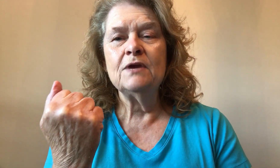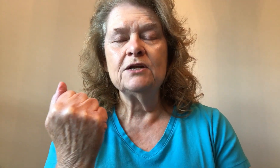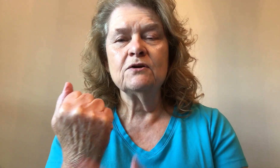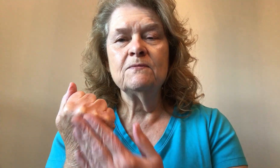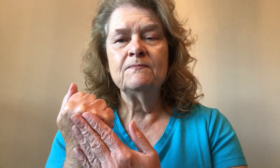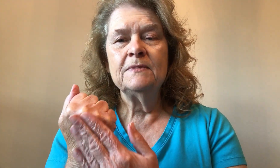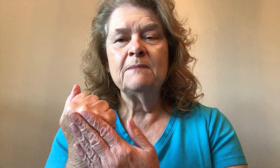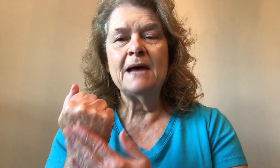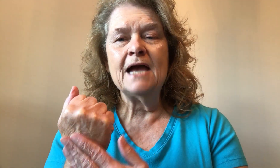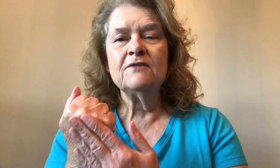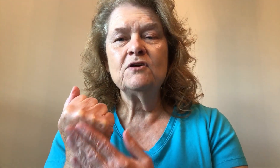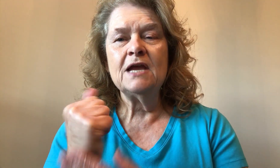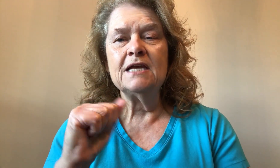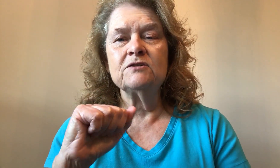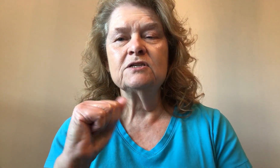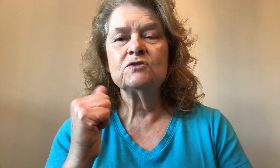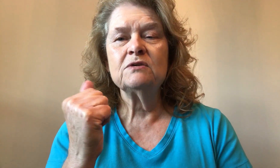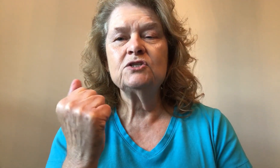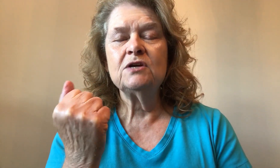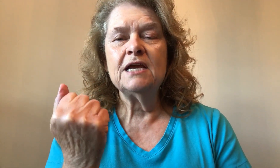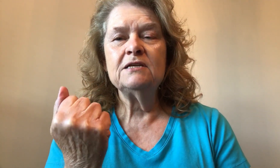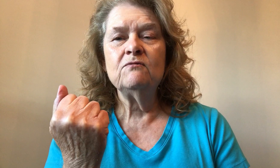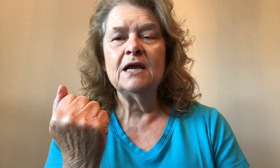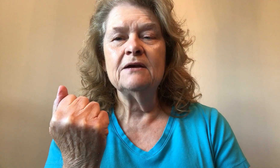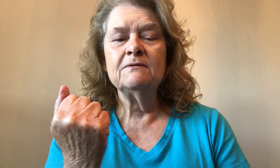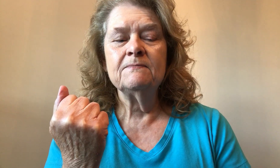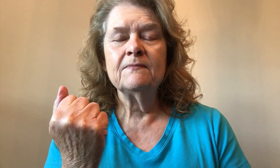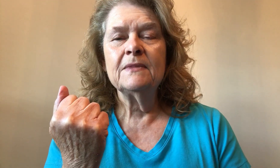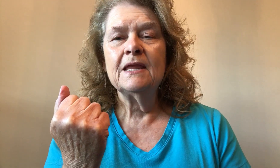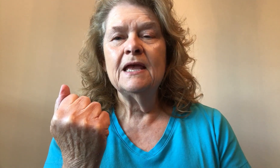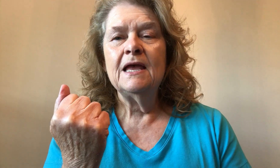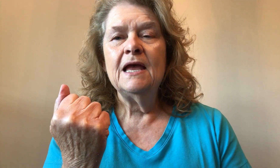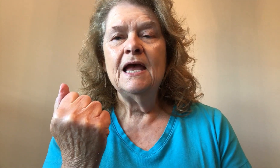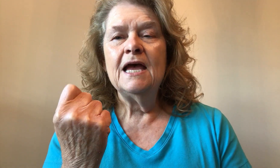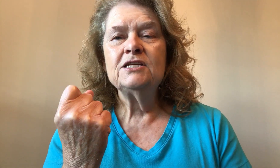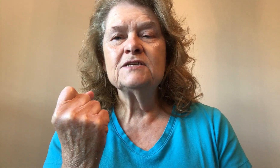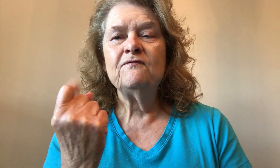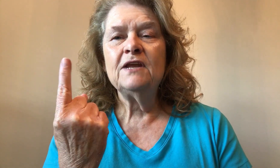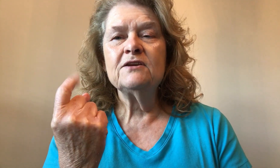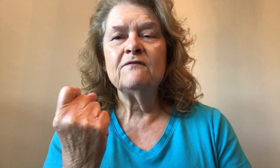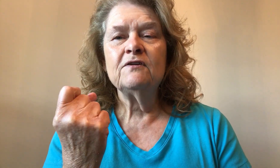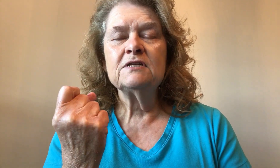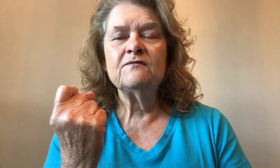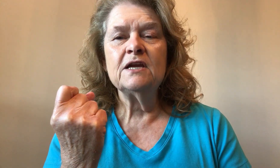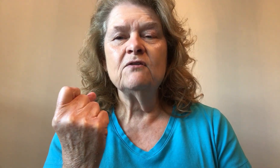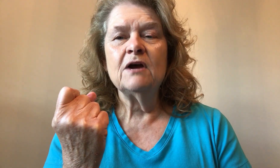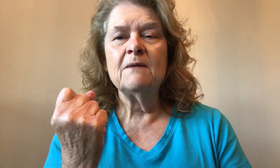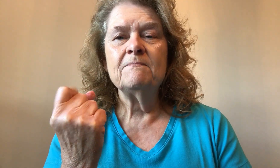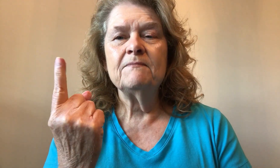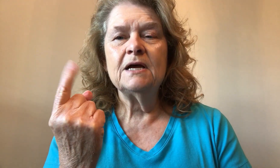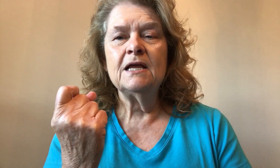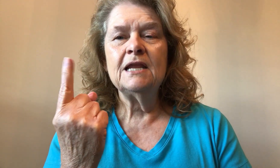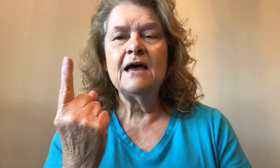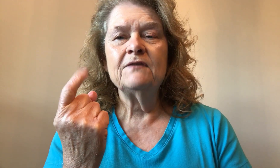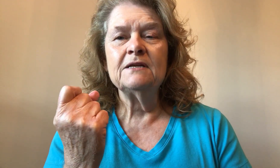reader. The back of your hand, so just twist your hand around and just flick your first finger up. 11,